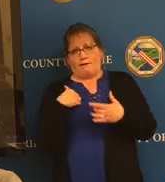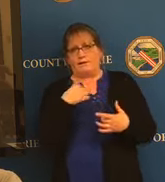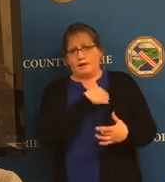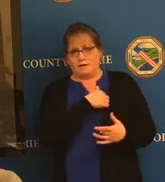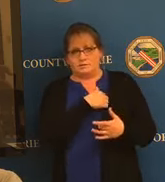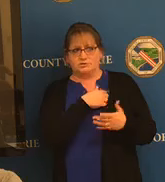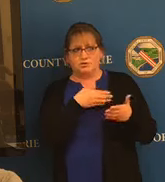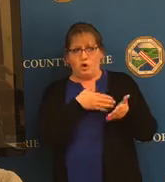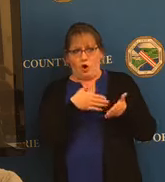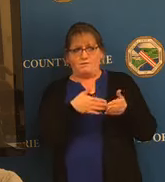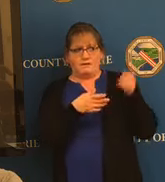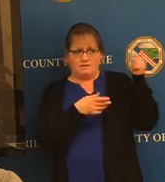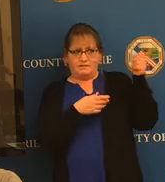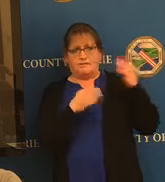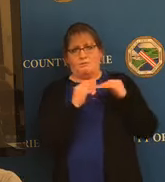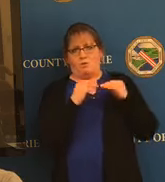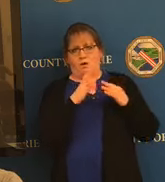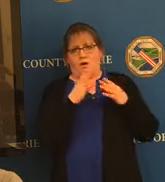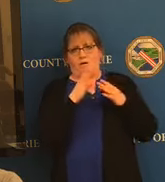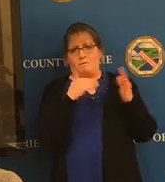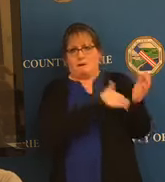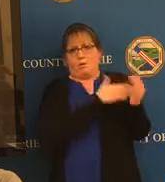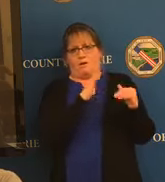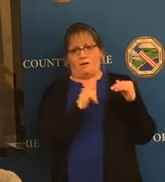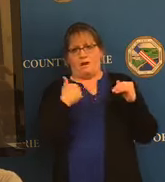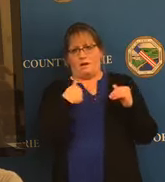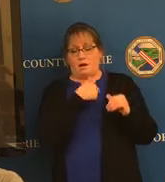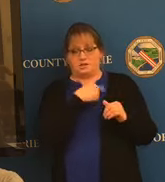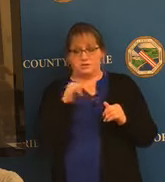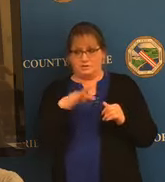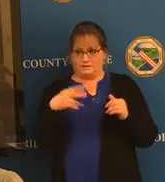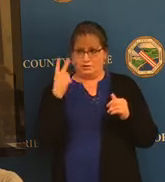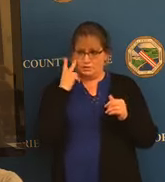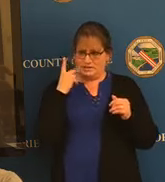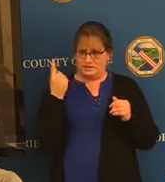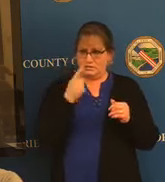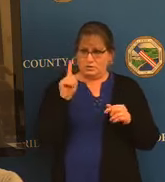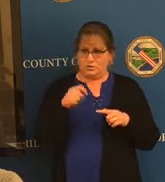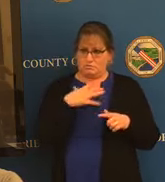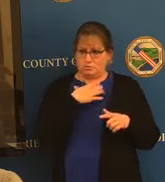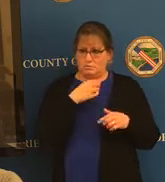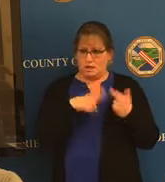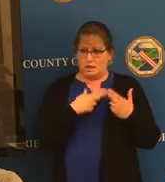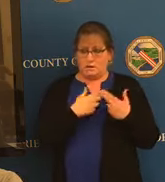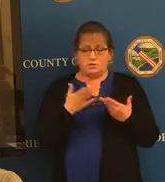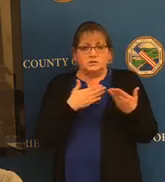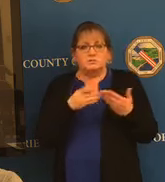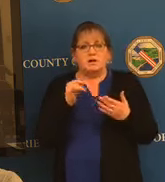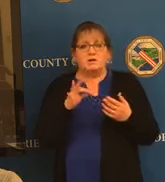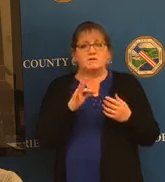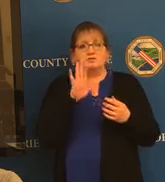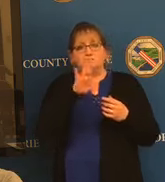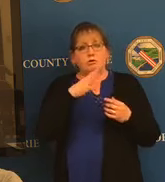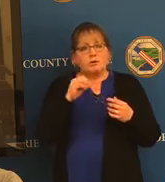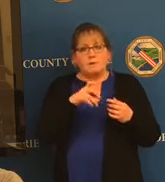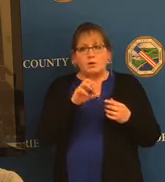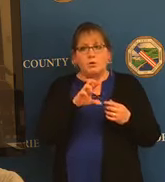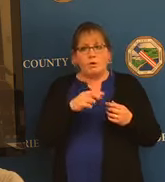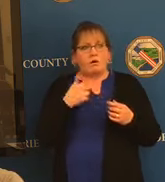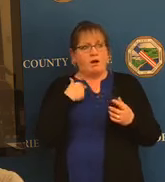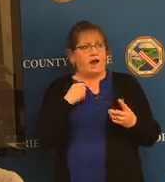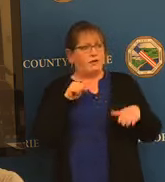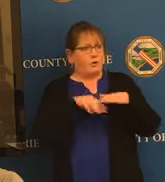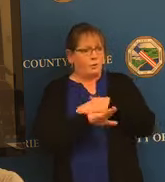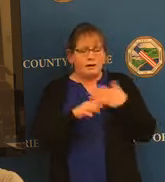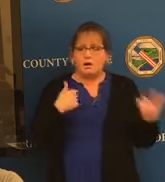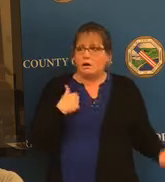have a lot more powers than we do. So if you're seeing an issue that you think you need to complain about, whether it's your own employer or you just happen to be there and you think they're violating the